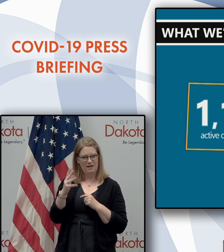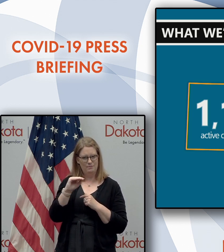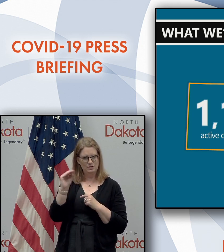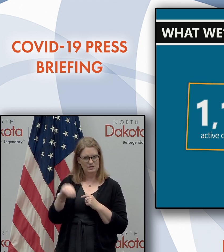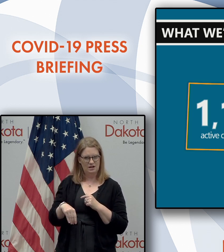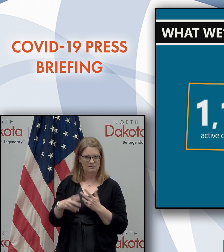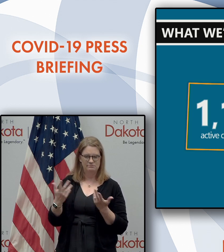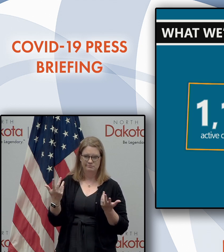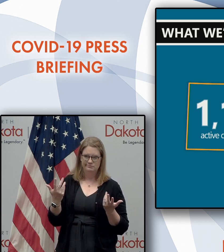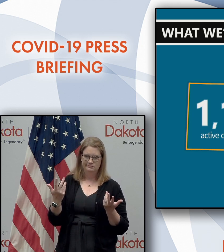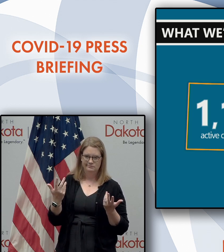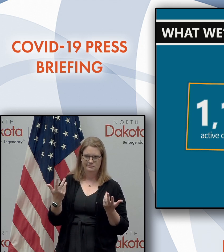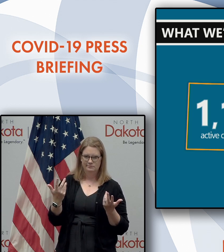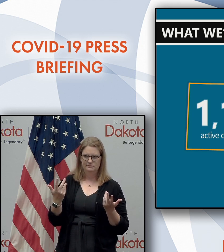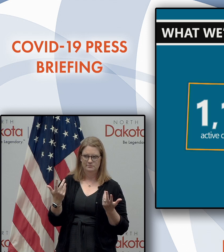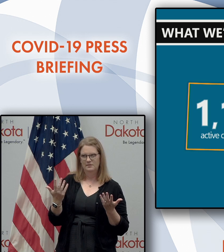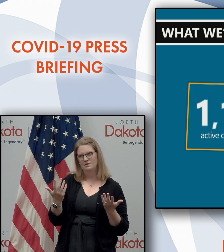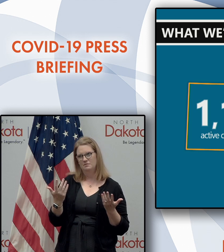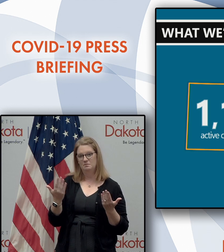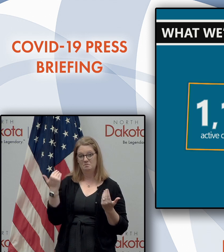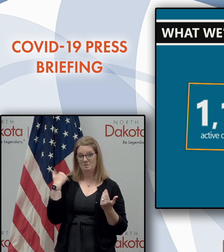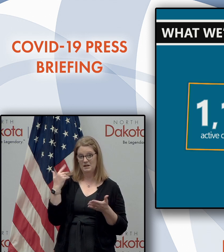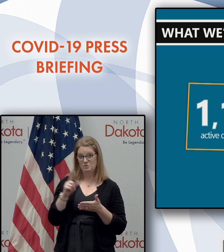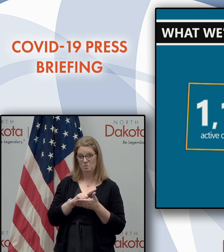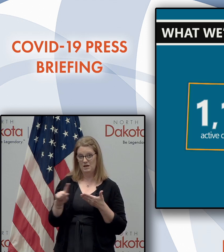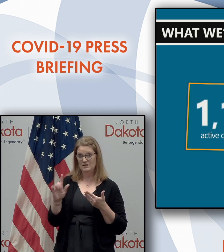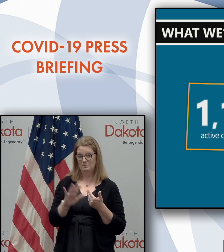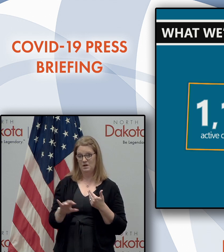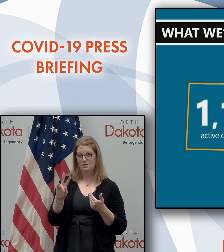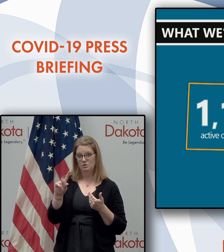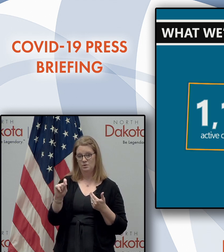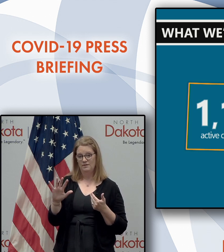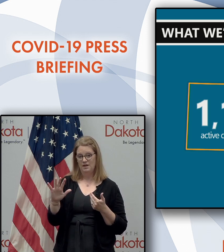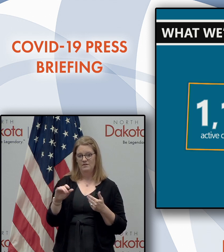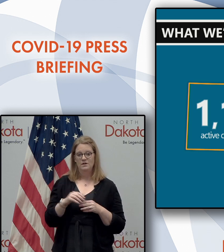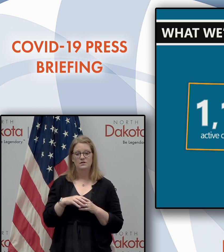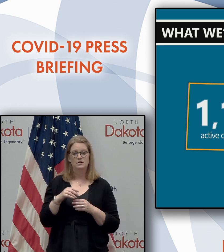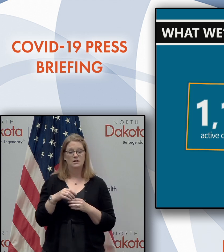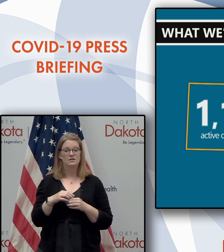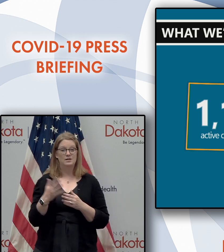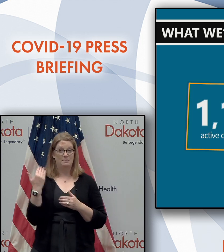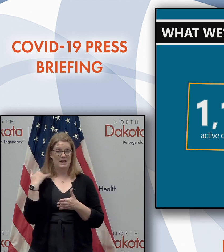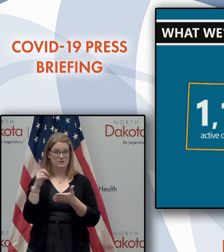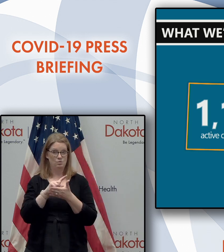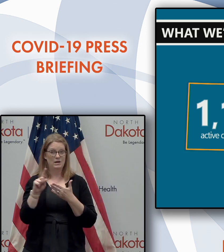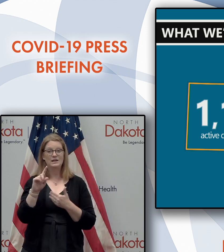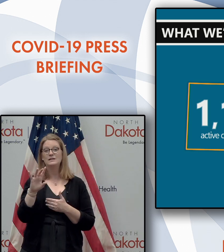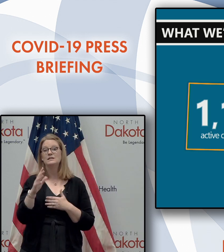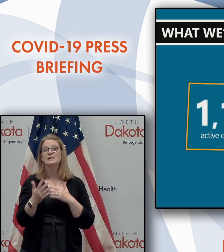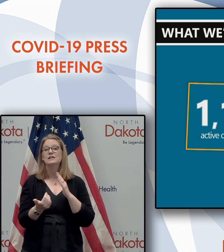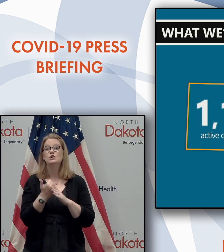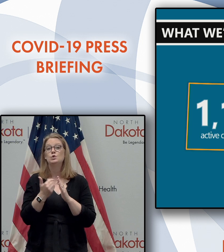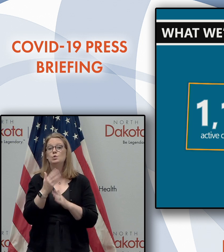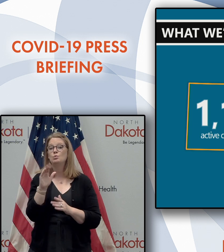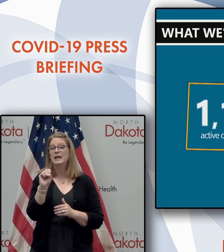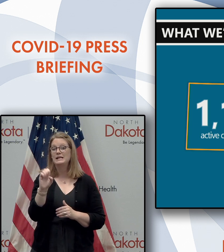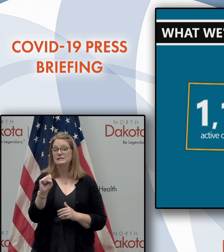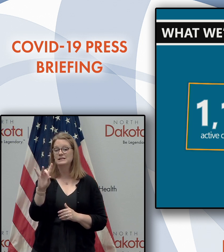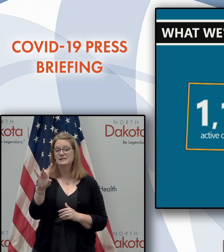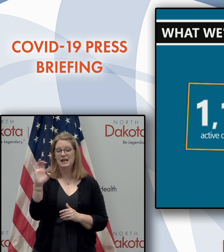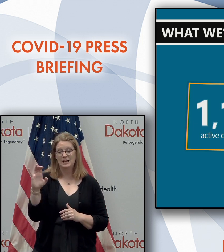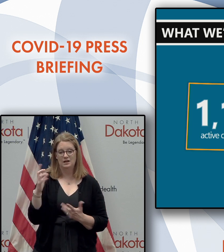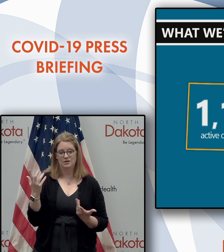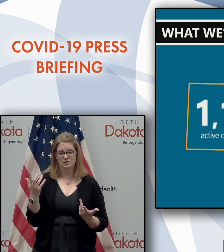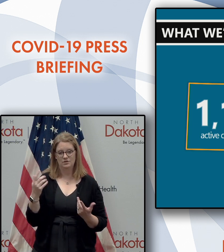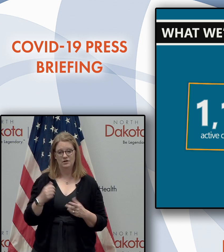it's been over the past week. We had 800 new cases with over 30,000 tests